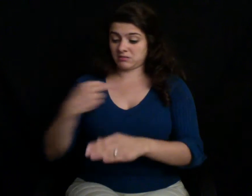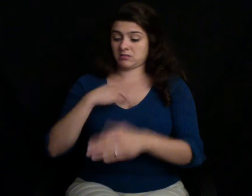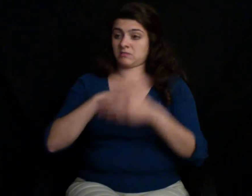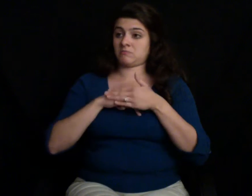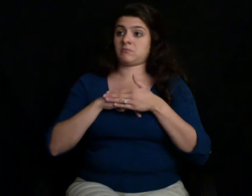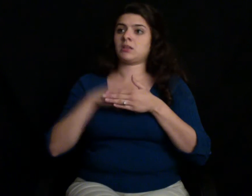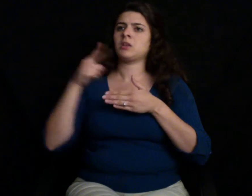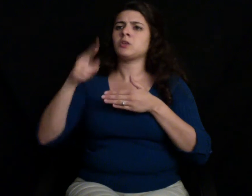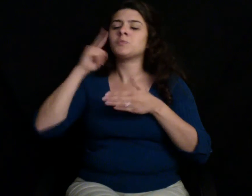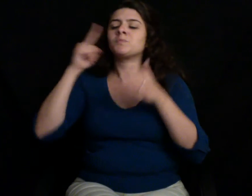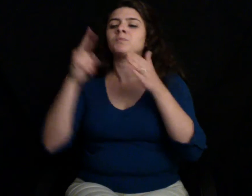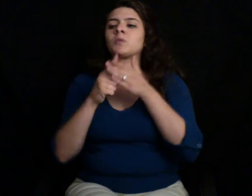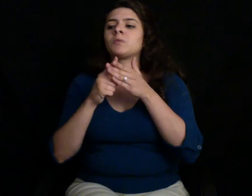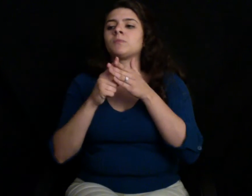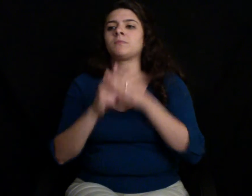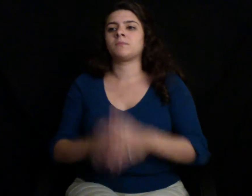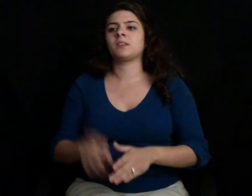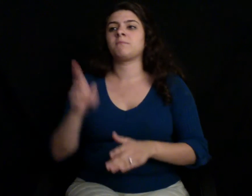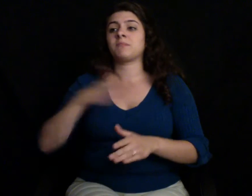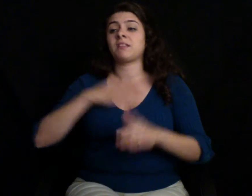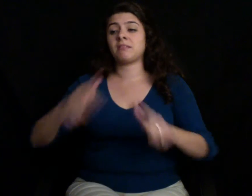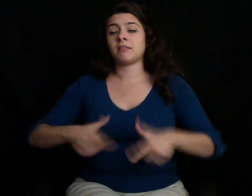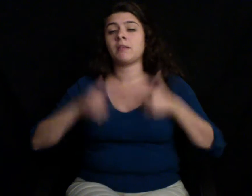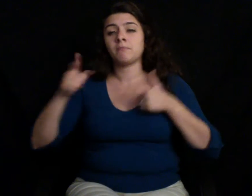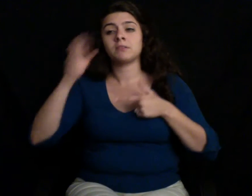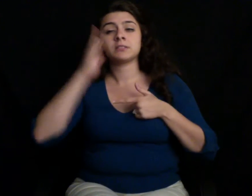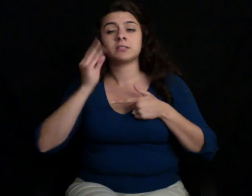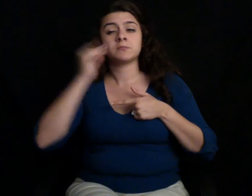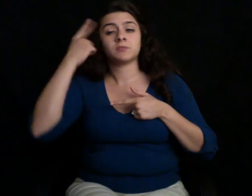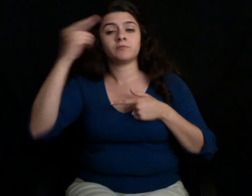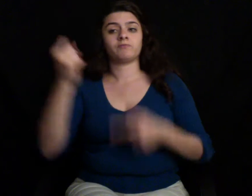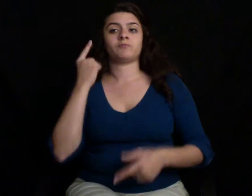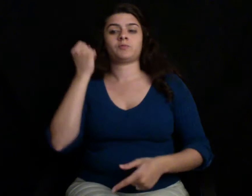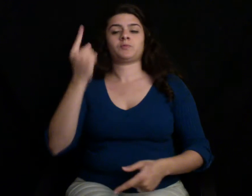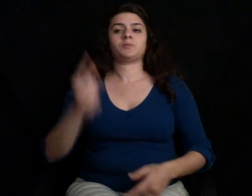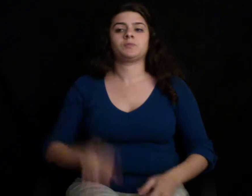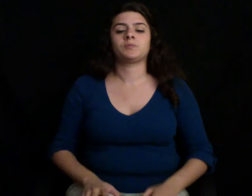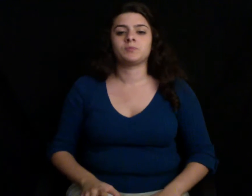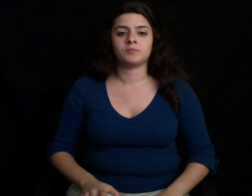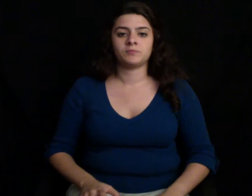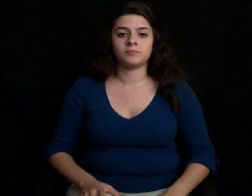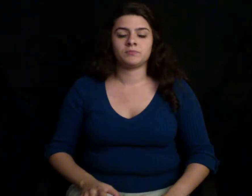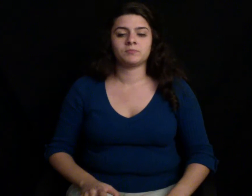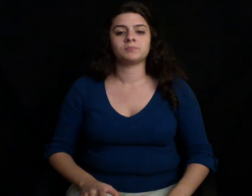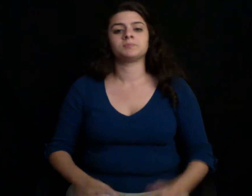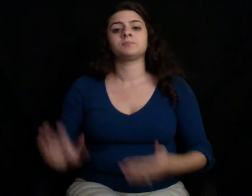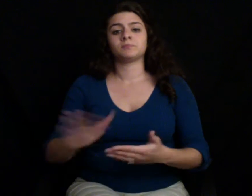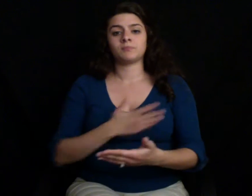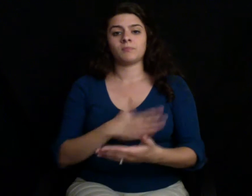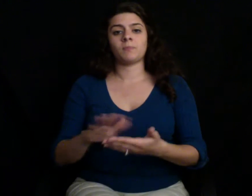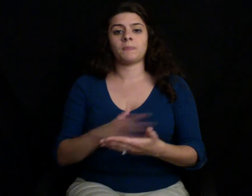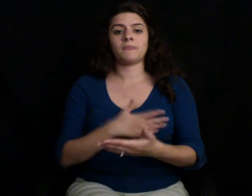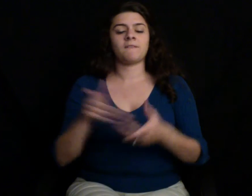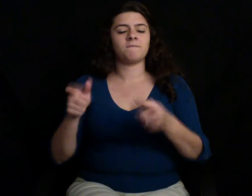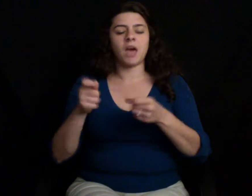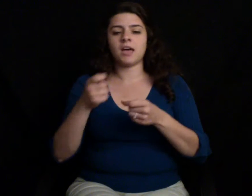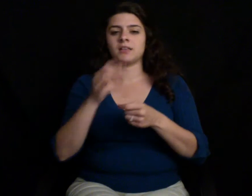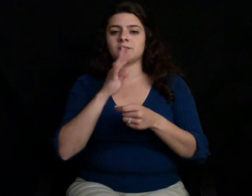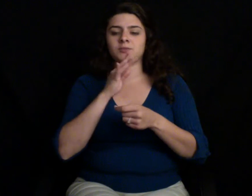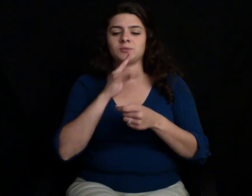realize. Gotta live my life just like when I was a baby boy, the Godfather didn't love us. Big Mama had enough and said it's time to